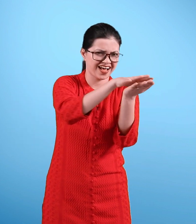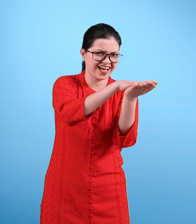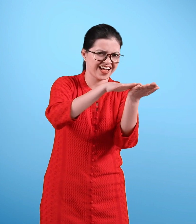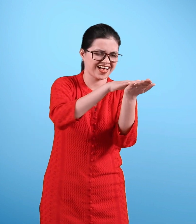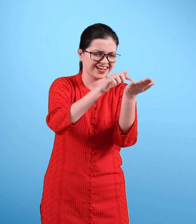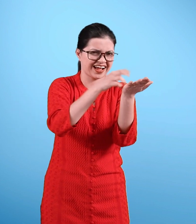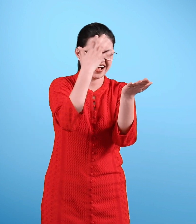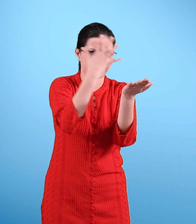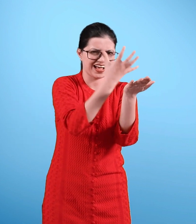end.